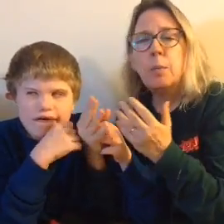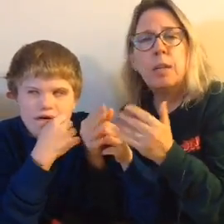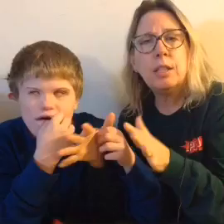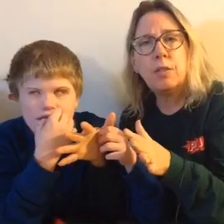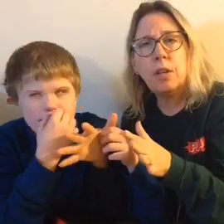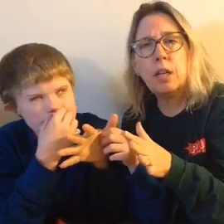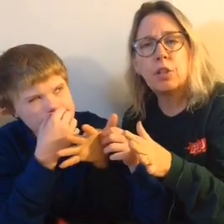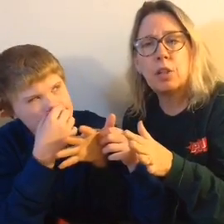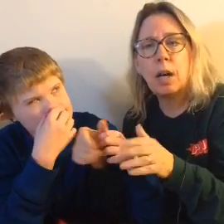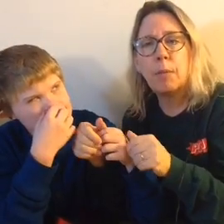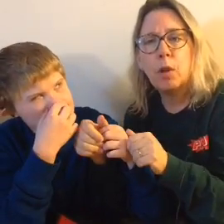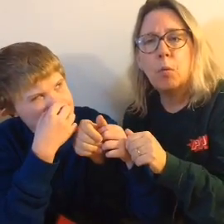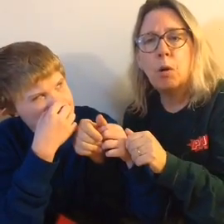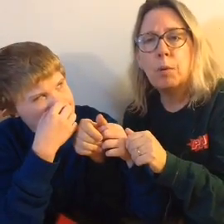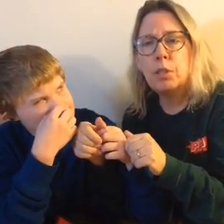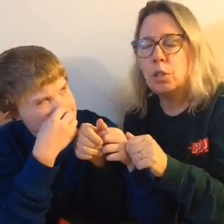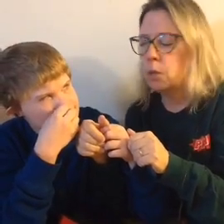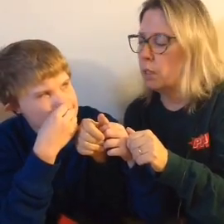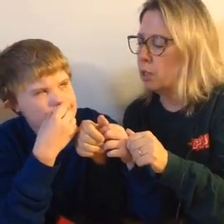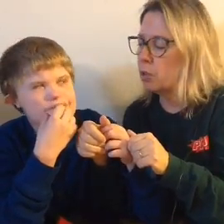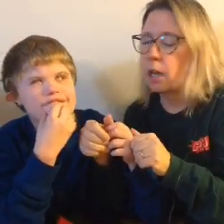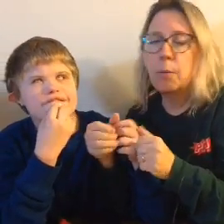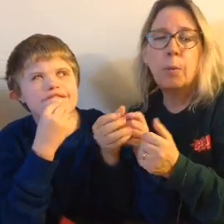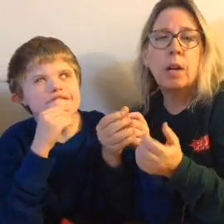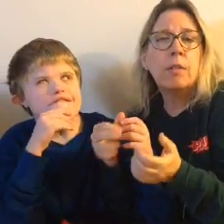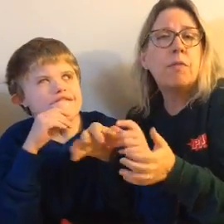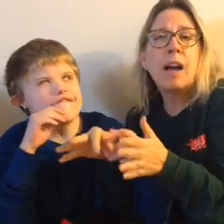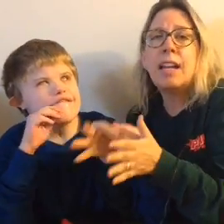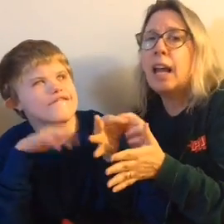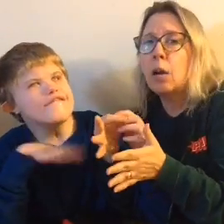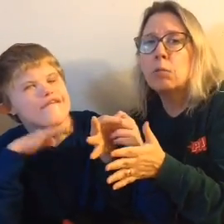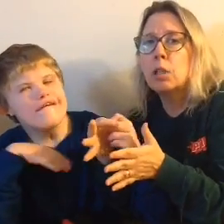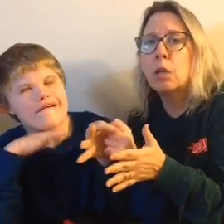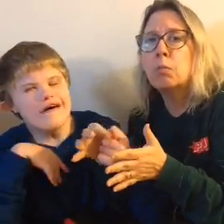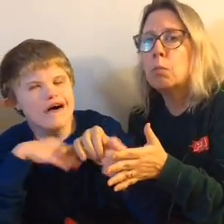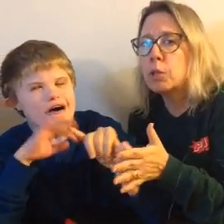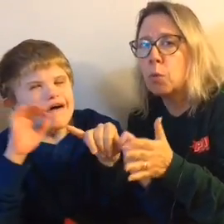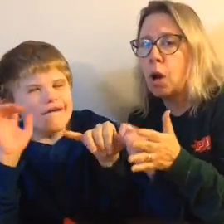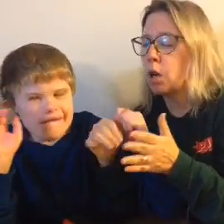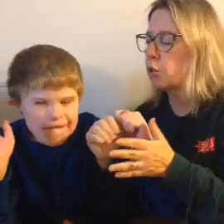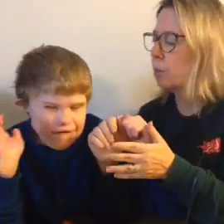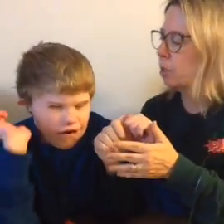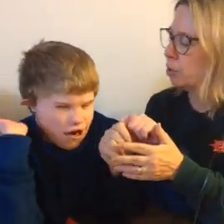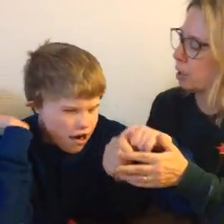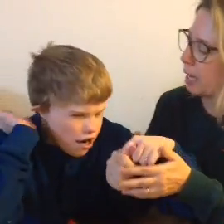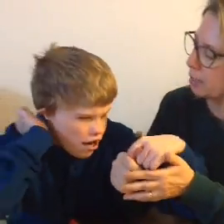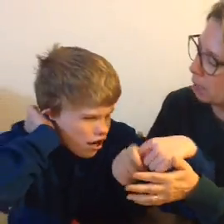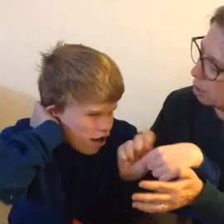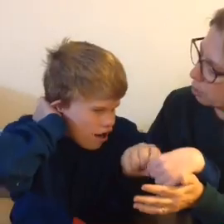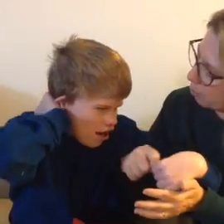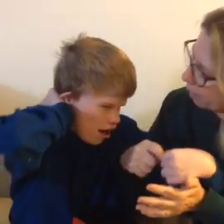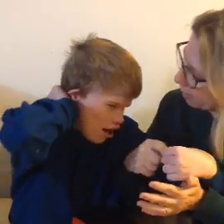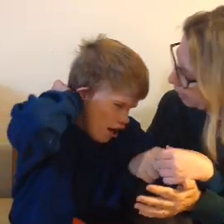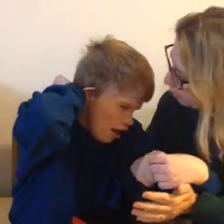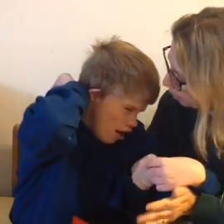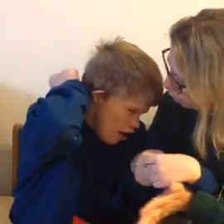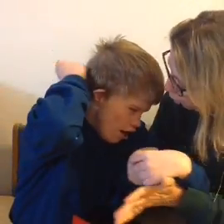when he's finished, what we do is we want to find out, what's wrong. So we usually ask, so Maxie, I'm just going to show